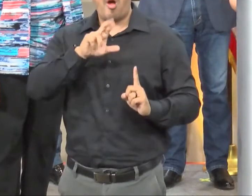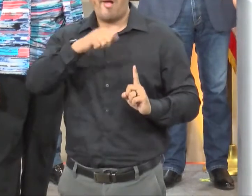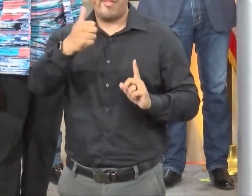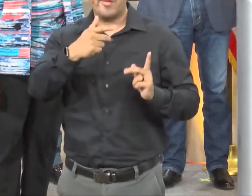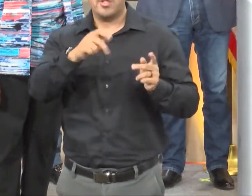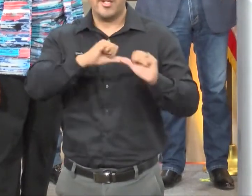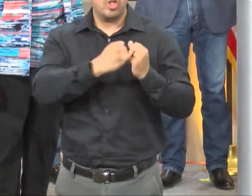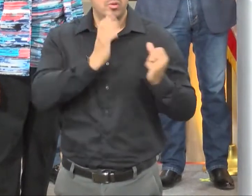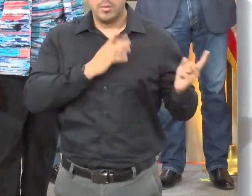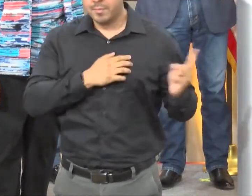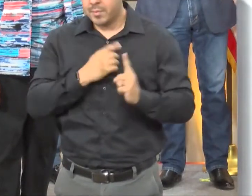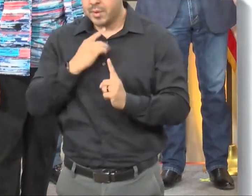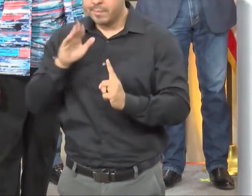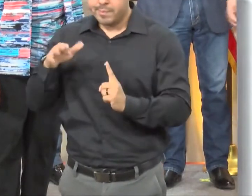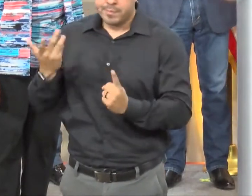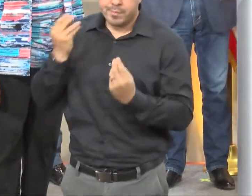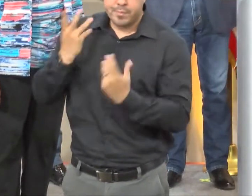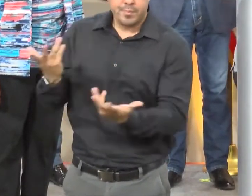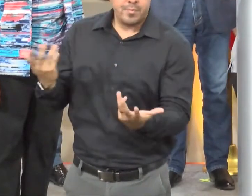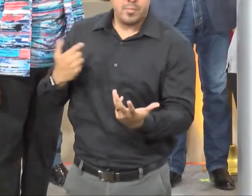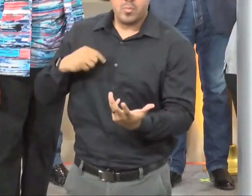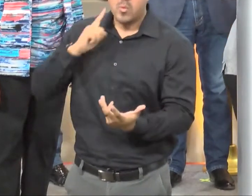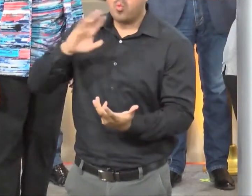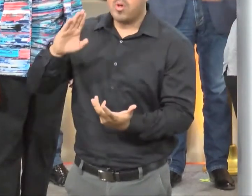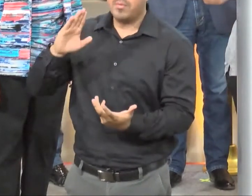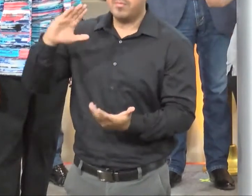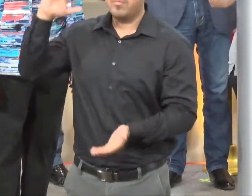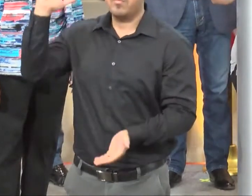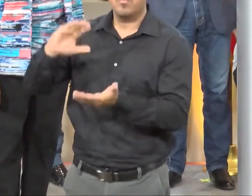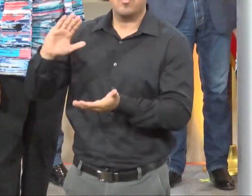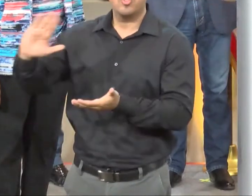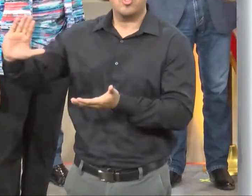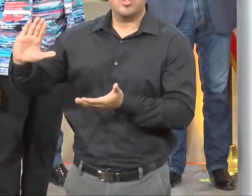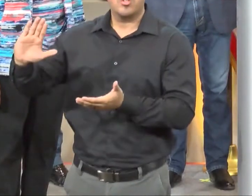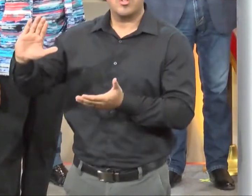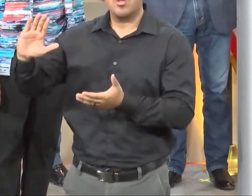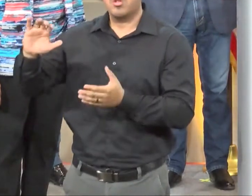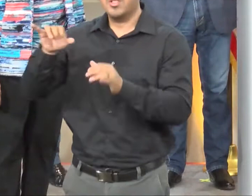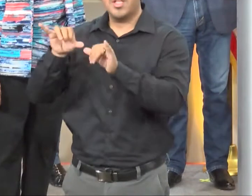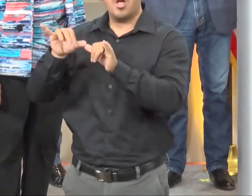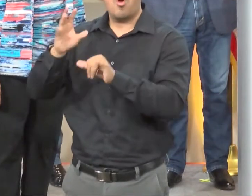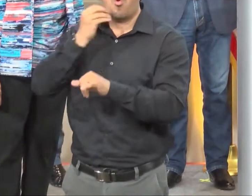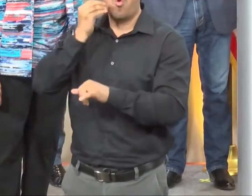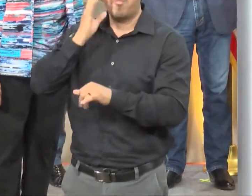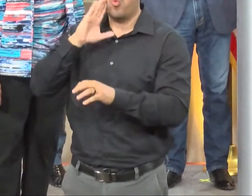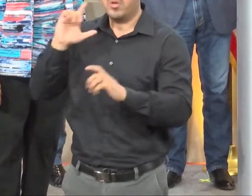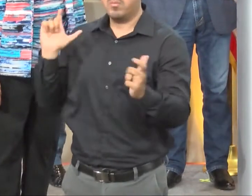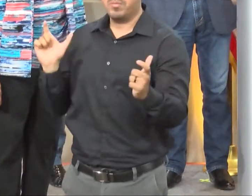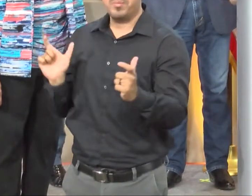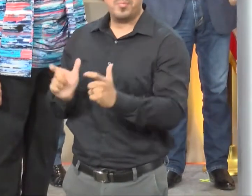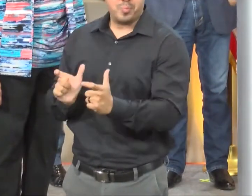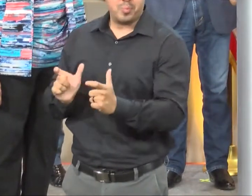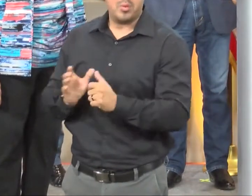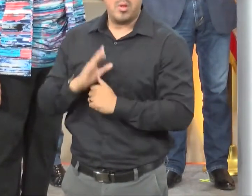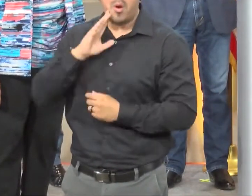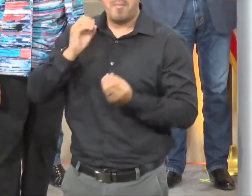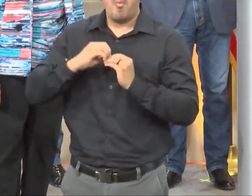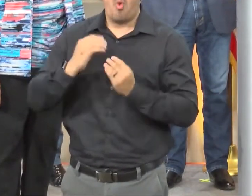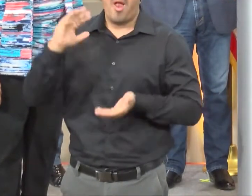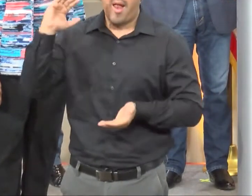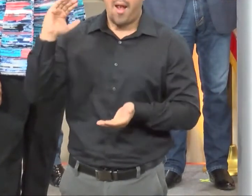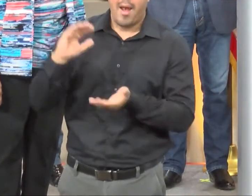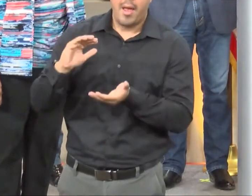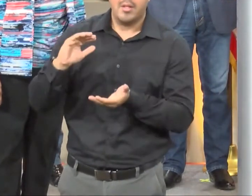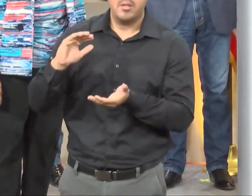guess what? We're going to reduce the size of your home. We're going to give you a home. We're going to reduce the size, give you substantially less square